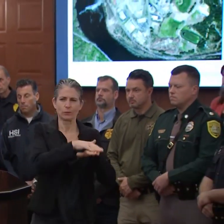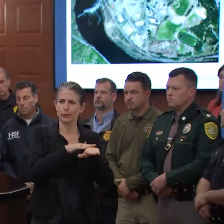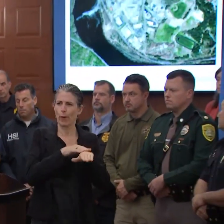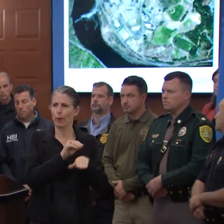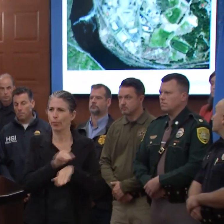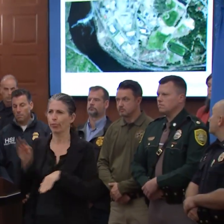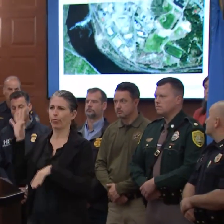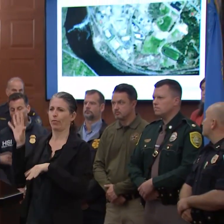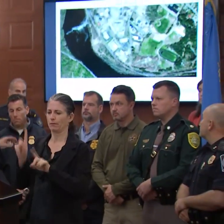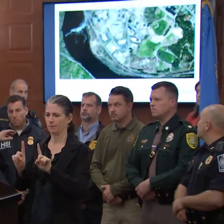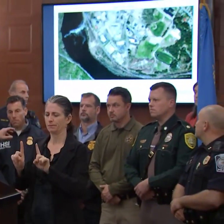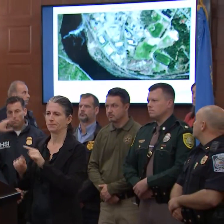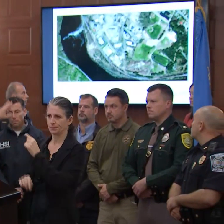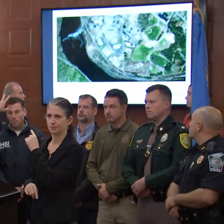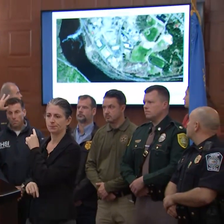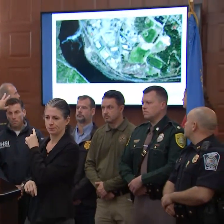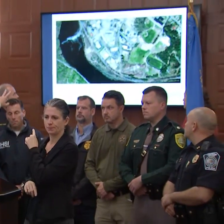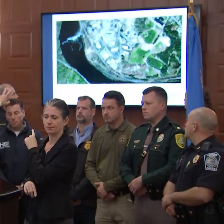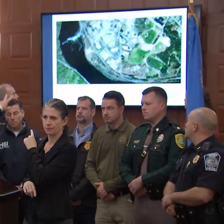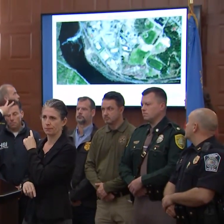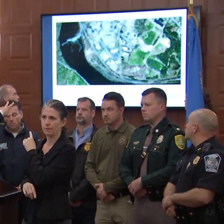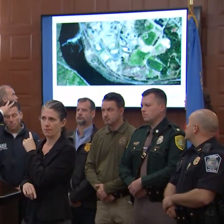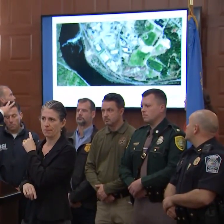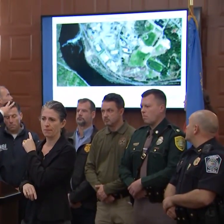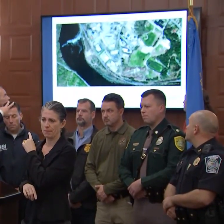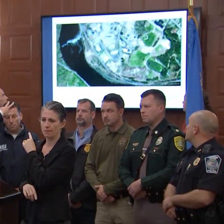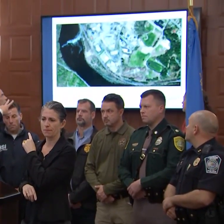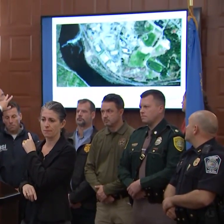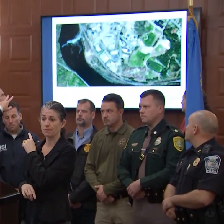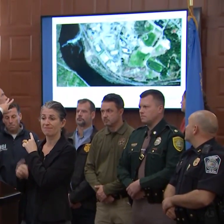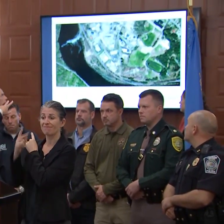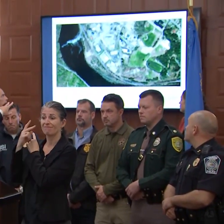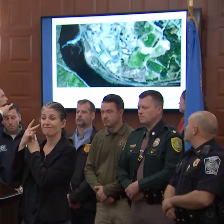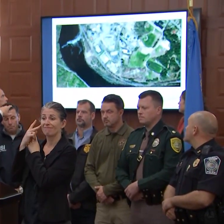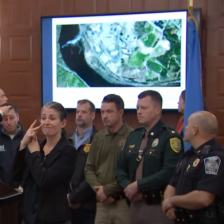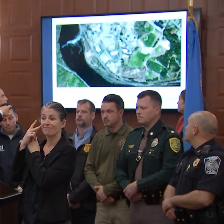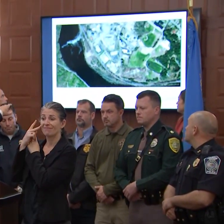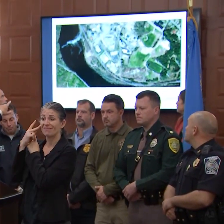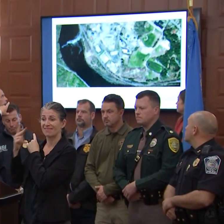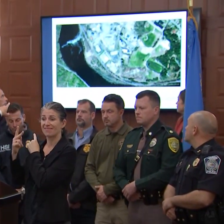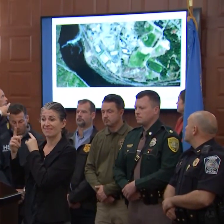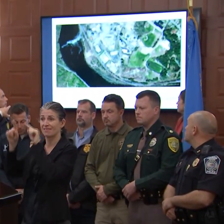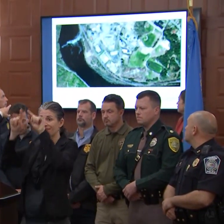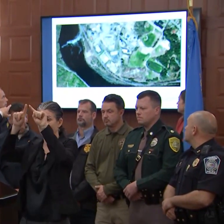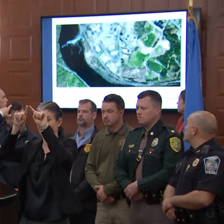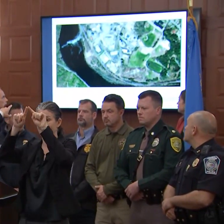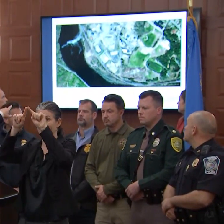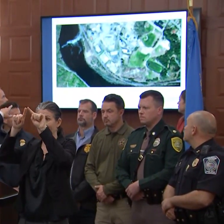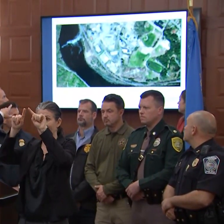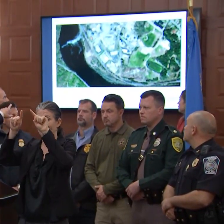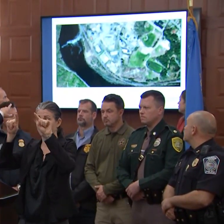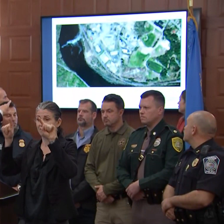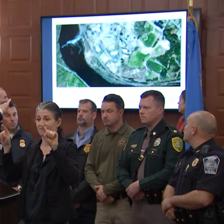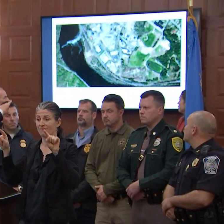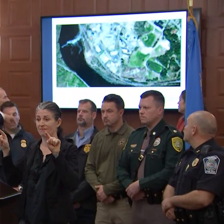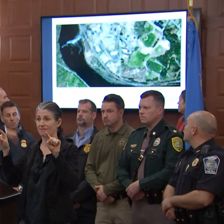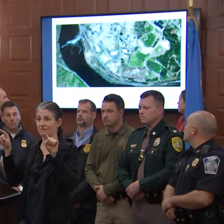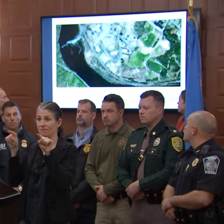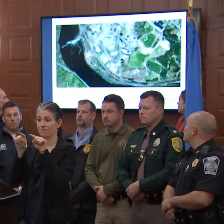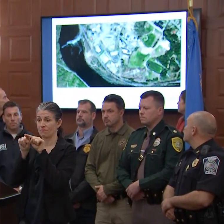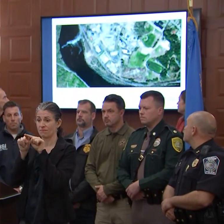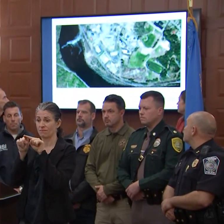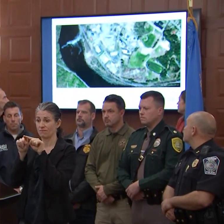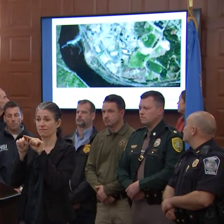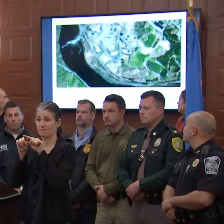you could utilize. So when you look at this, there's a triangle here. That stop right there. Yeah, exactly. That